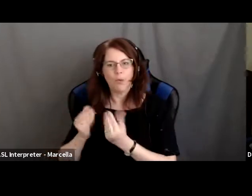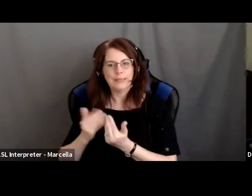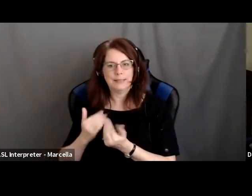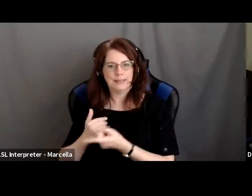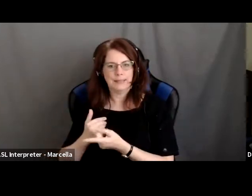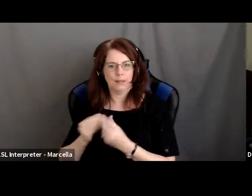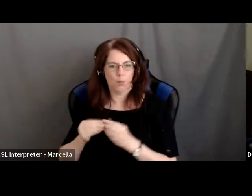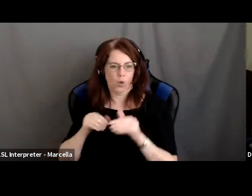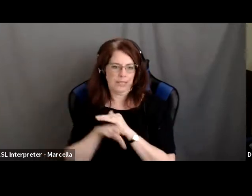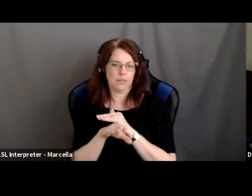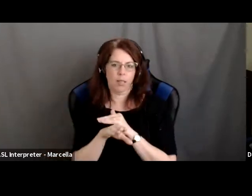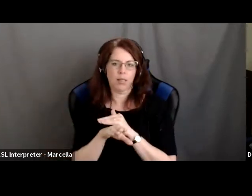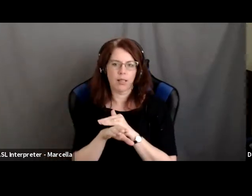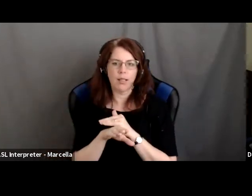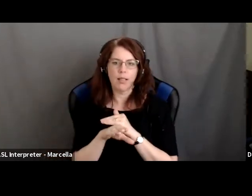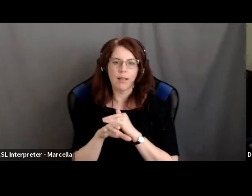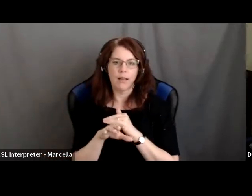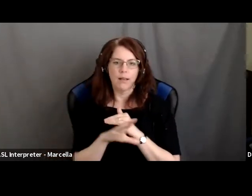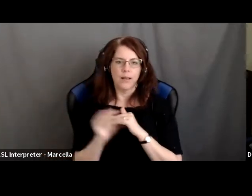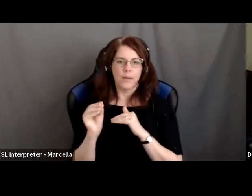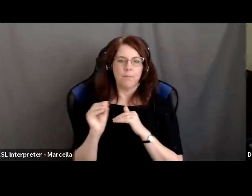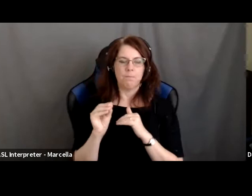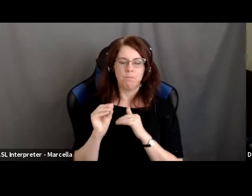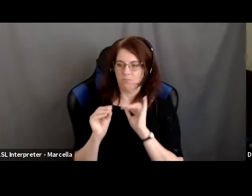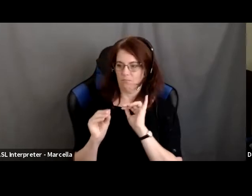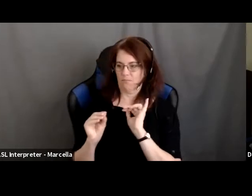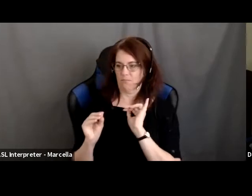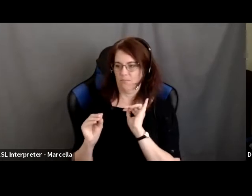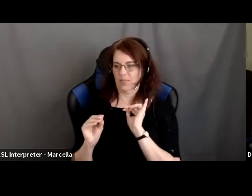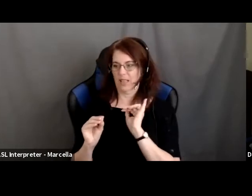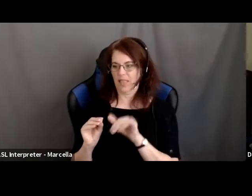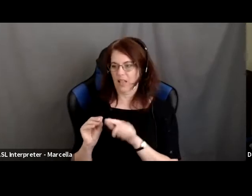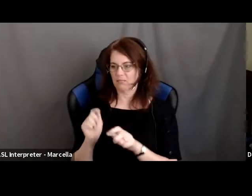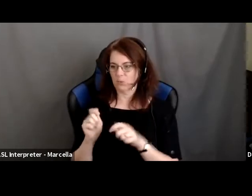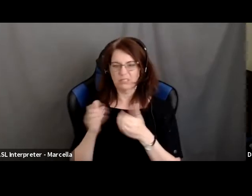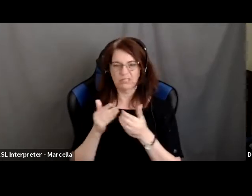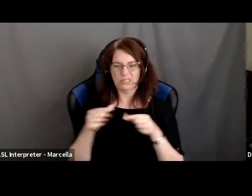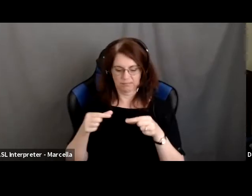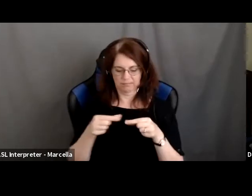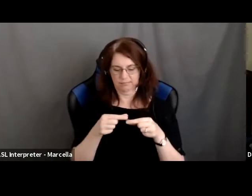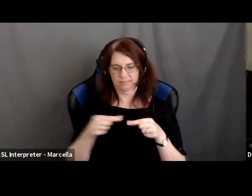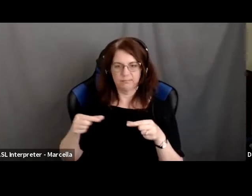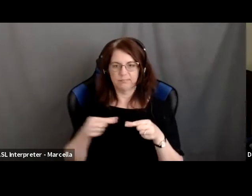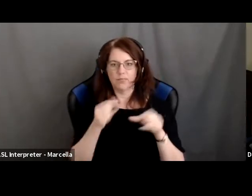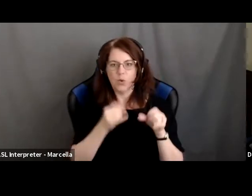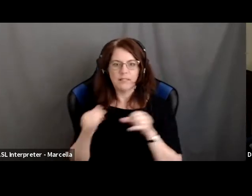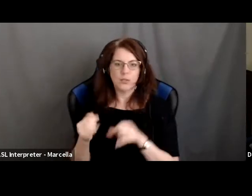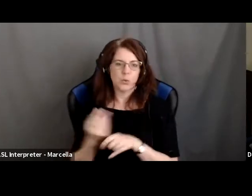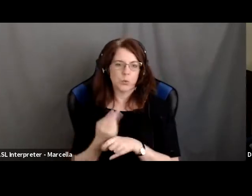little more accessible. And those can be adjusted for individual